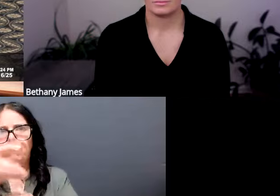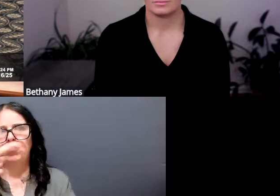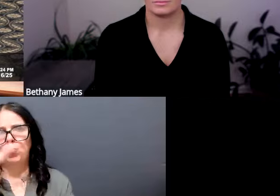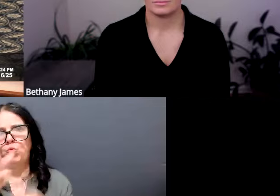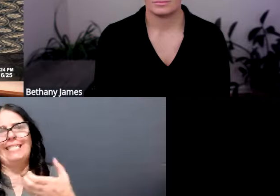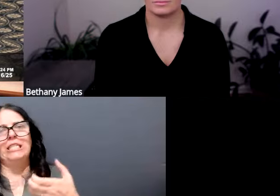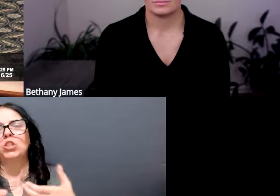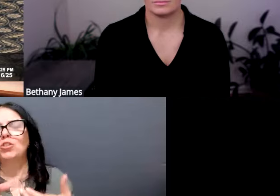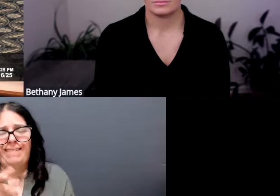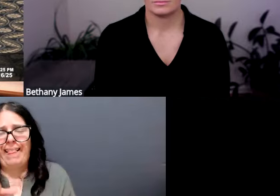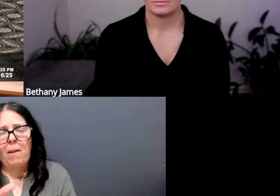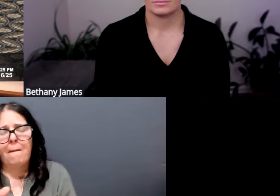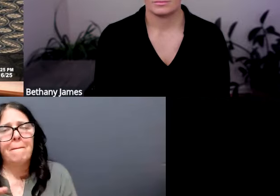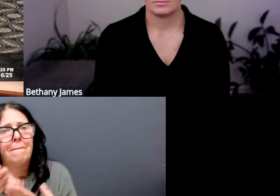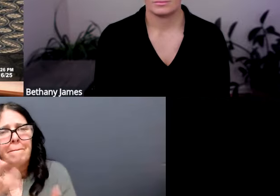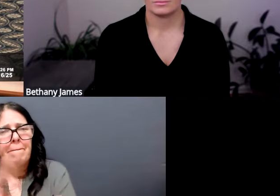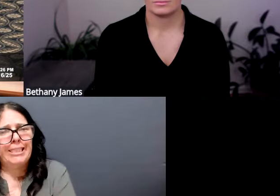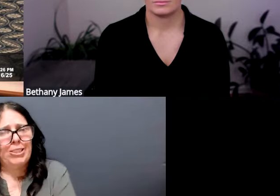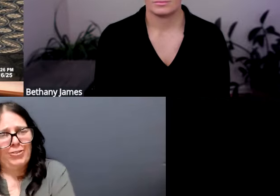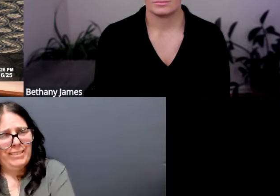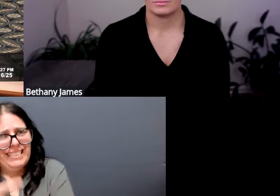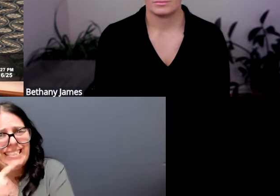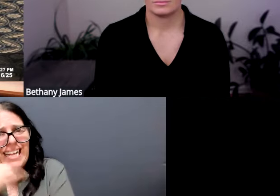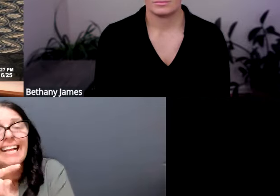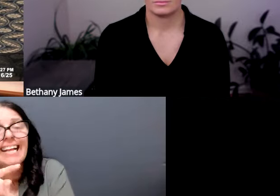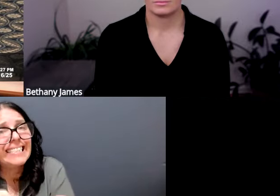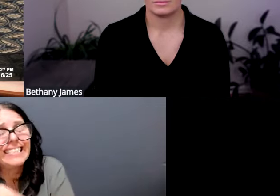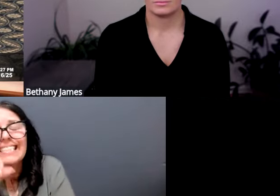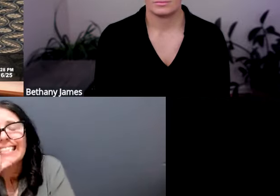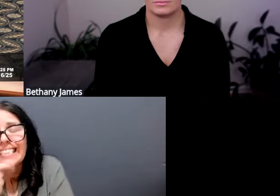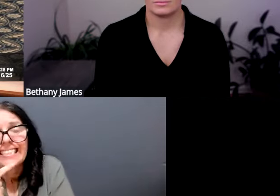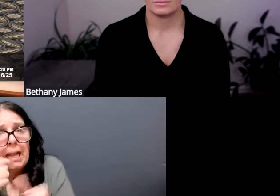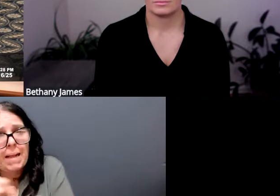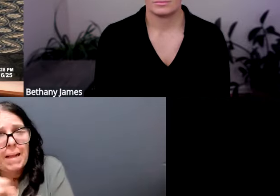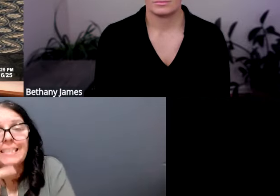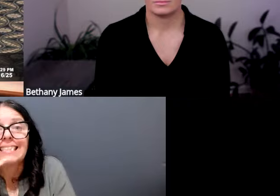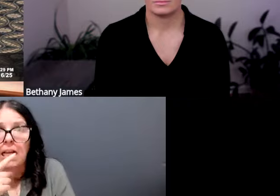They didn't say possibility. They said it.